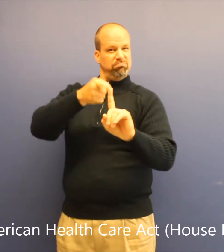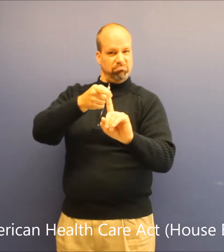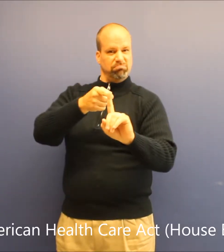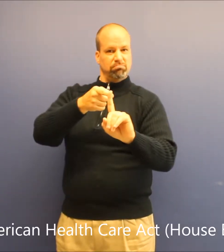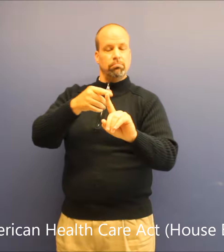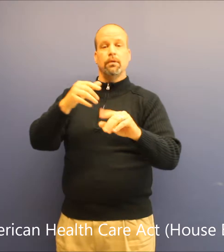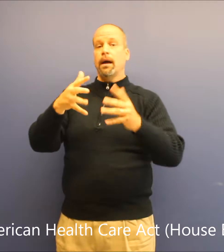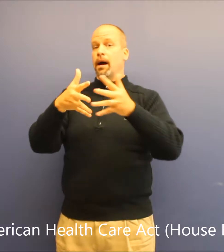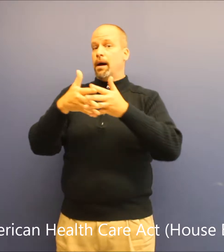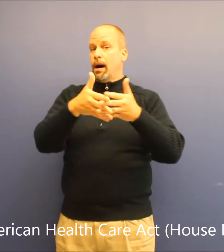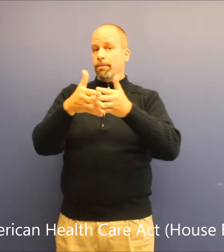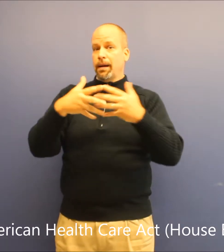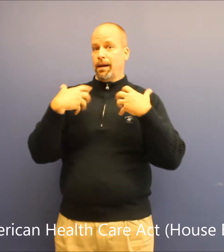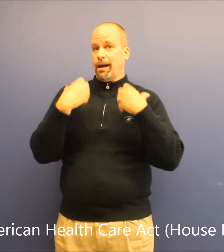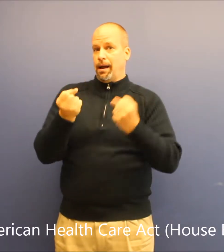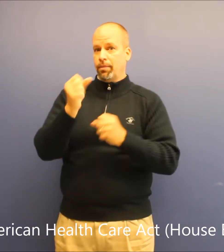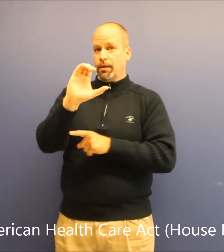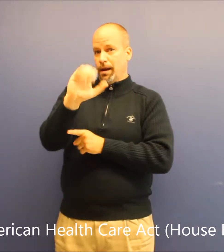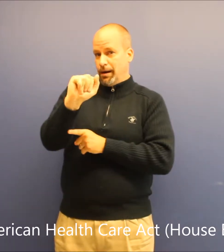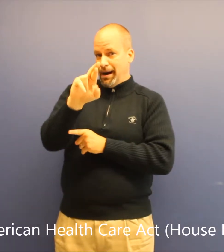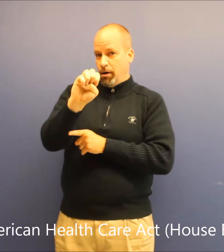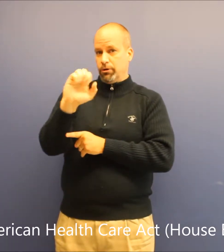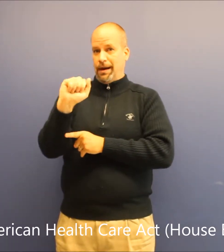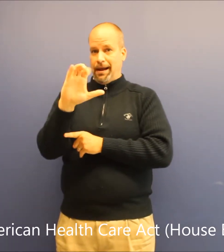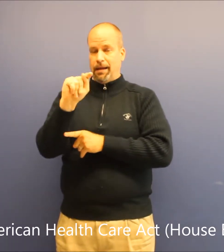With the House bill, the American Care Act,